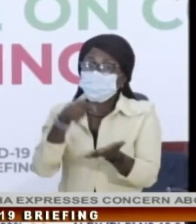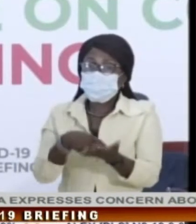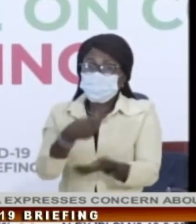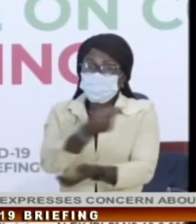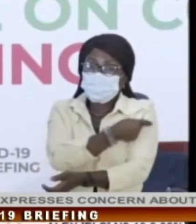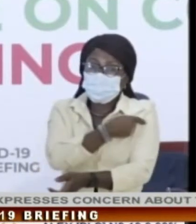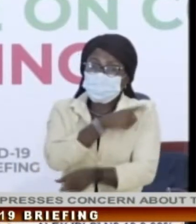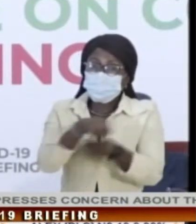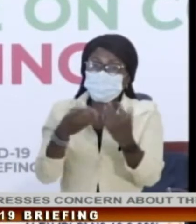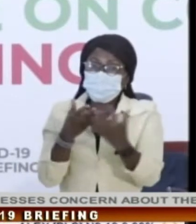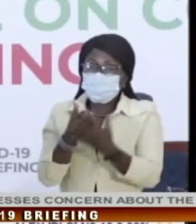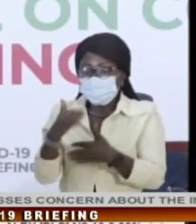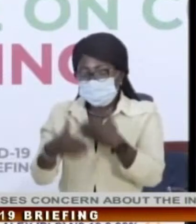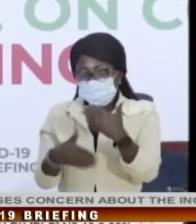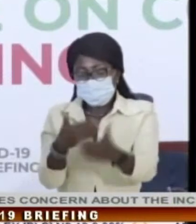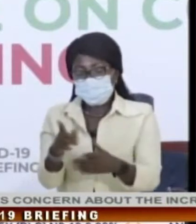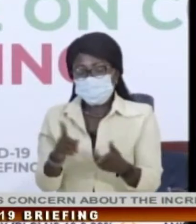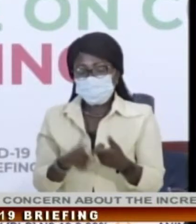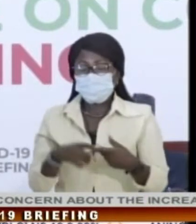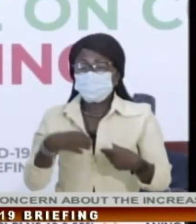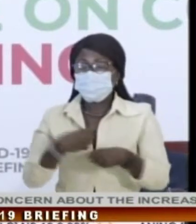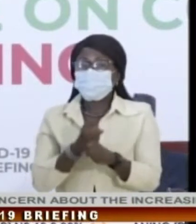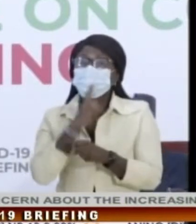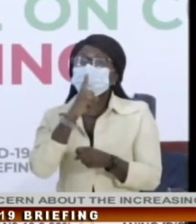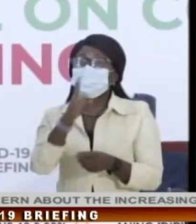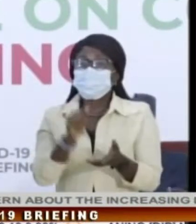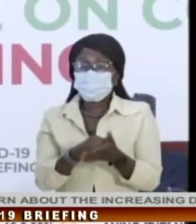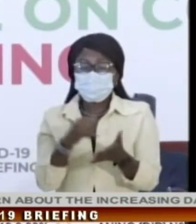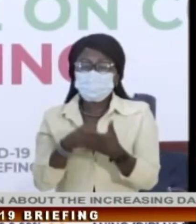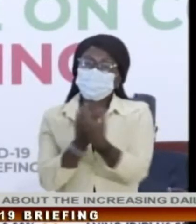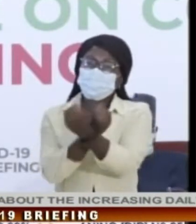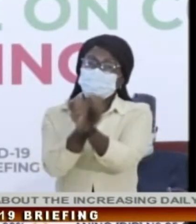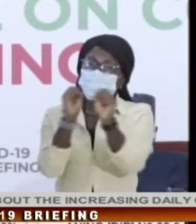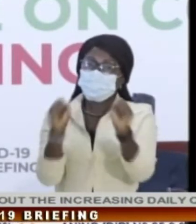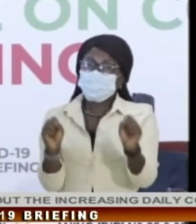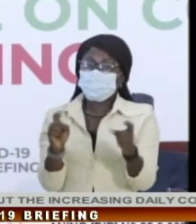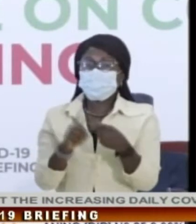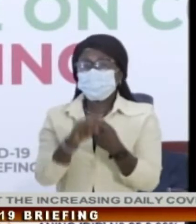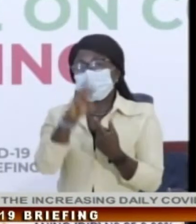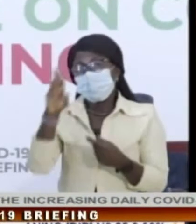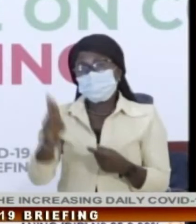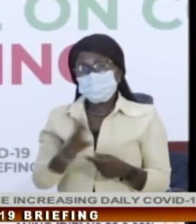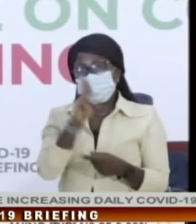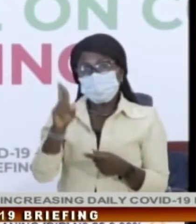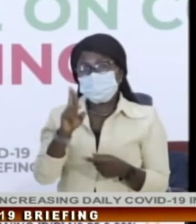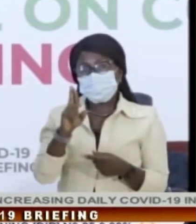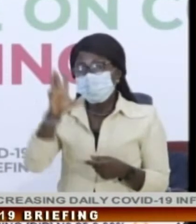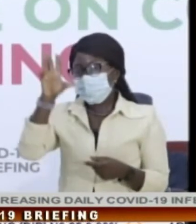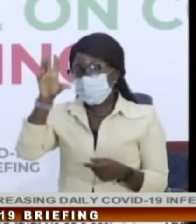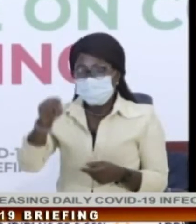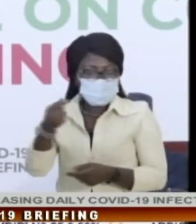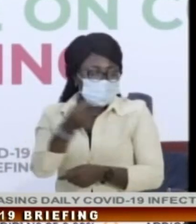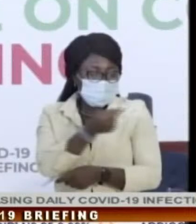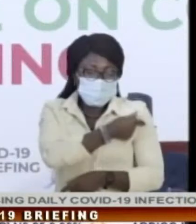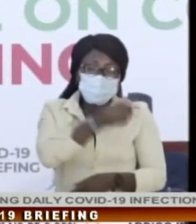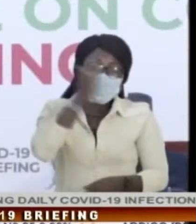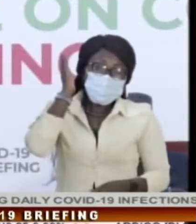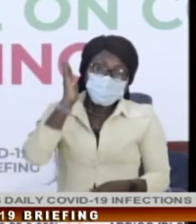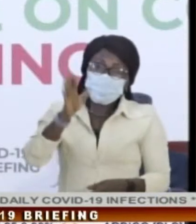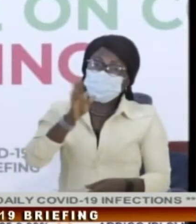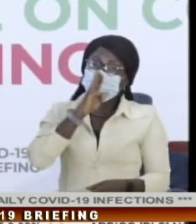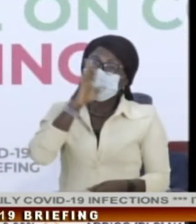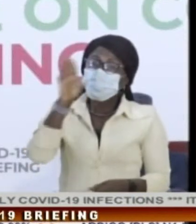processes that will assure us of their safety, working with NAFDAC. No vaccines will be administered to Nigerians